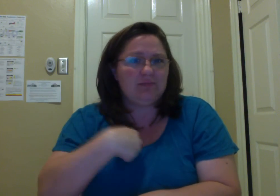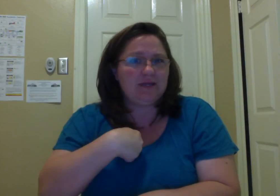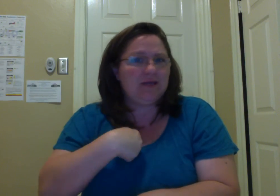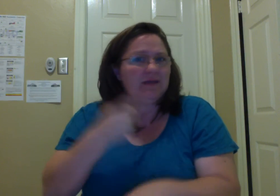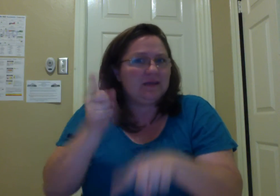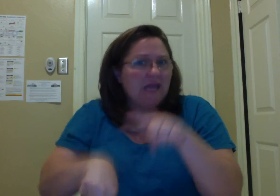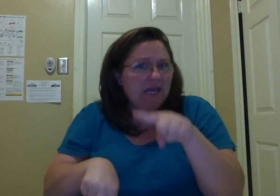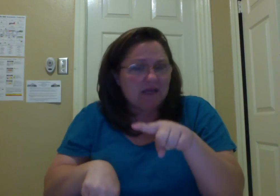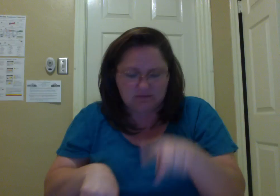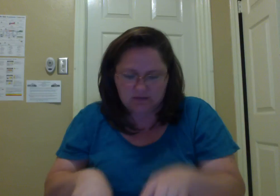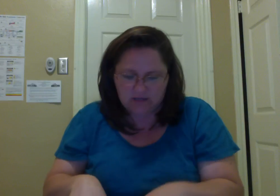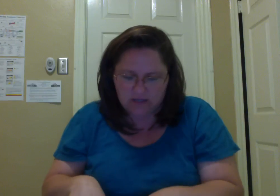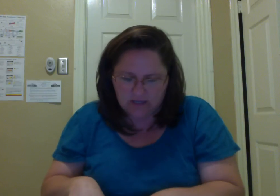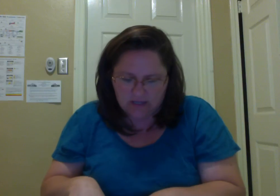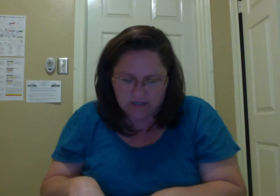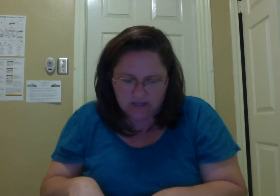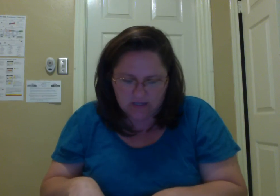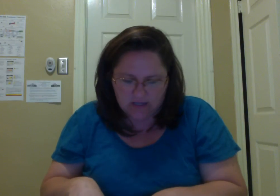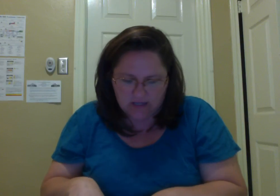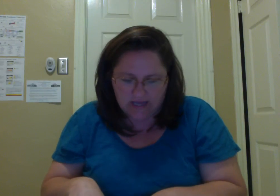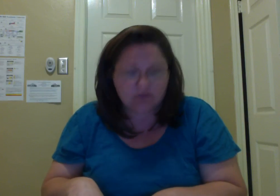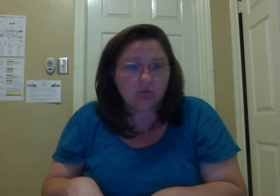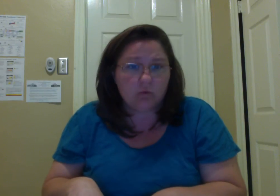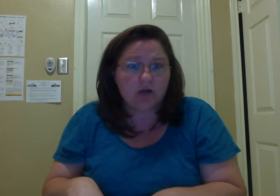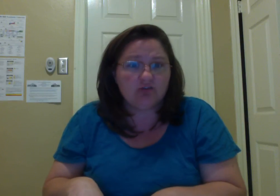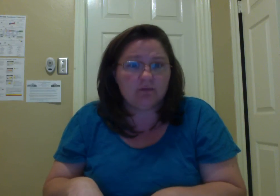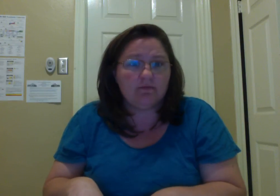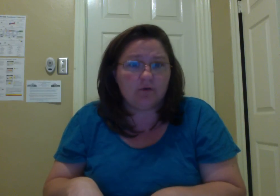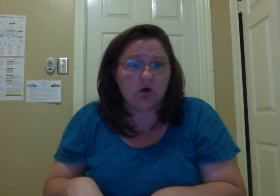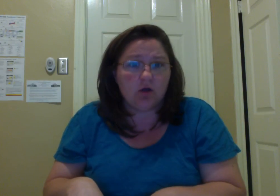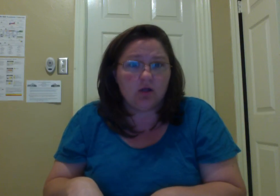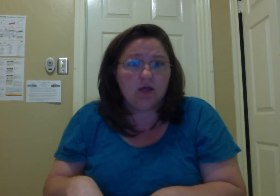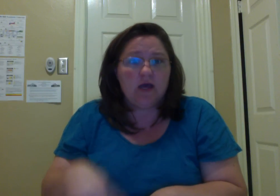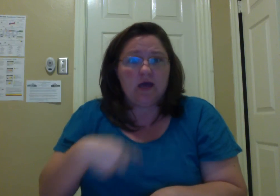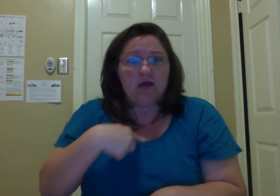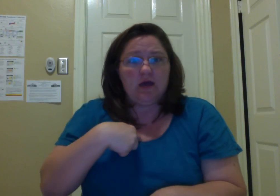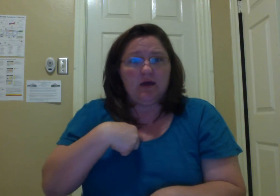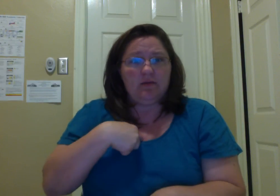me can't. I had to watch him fall. I